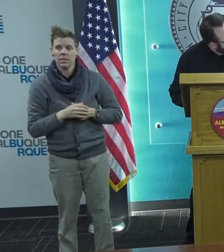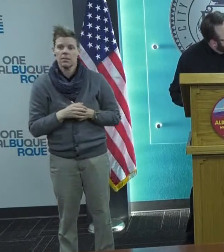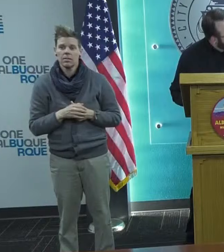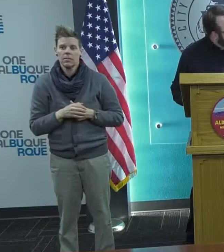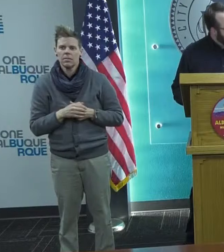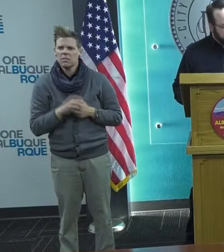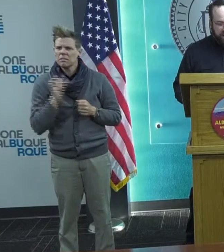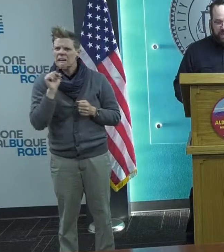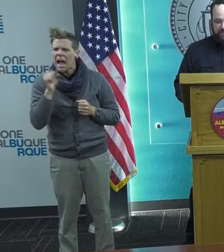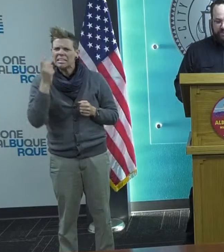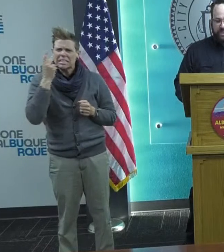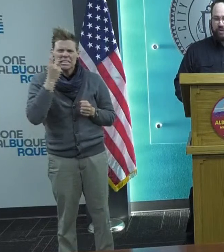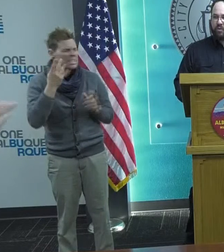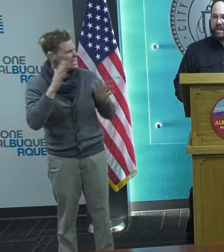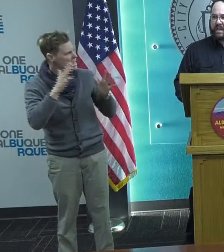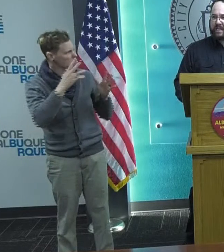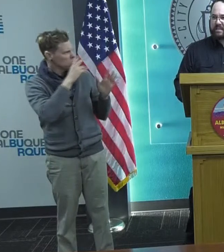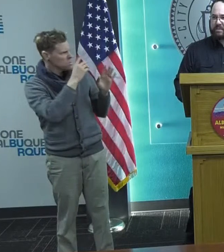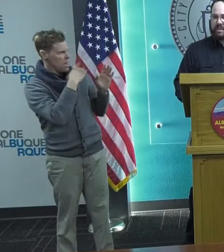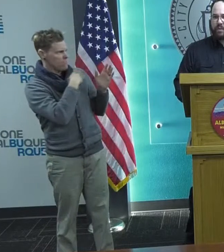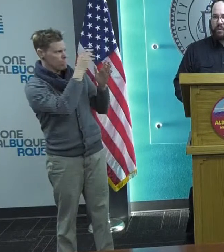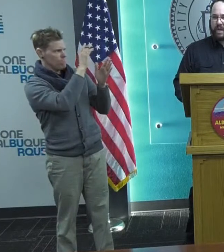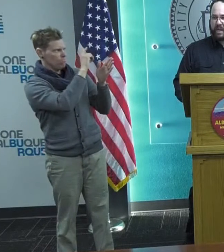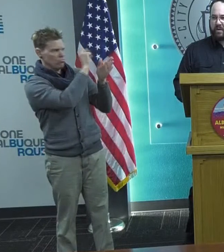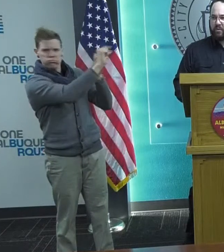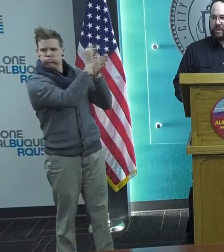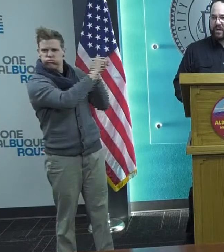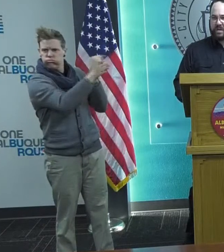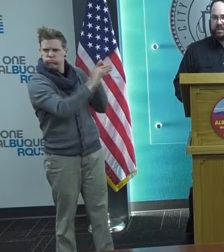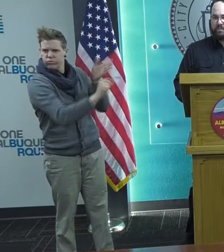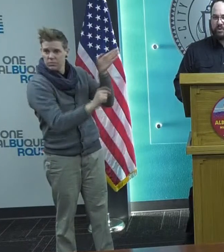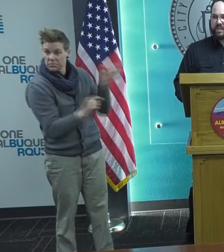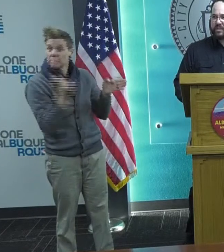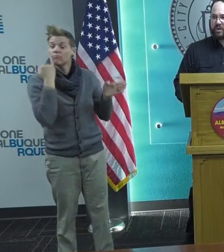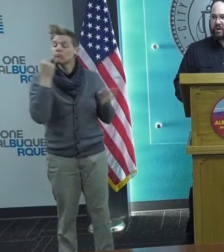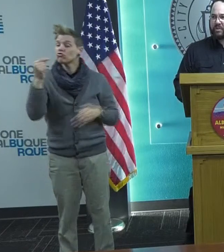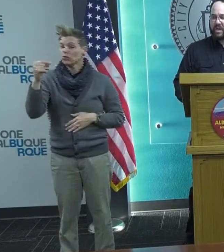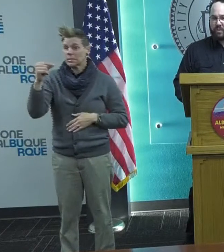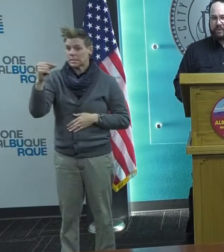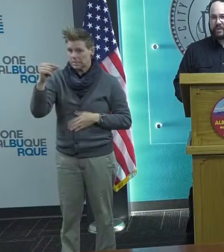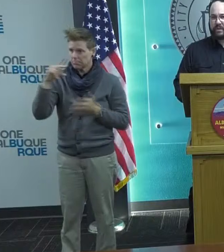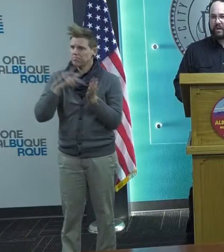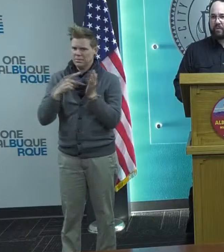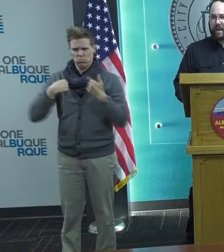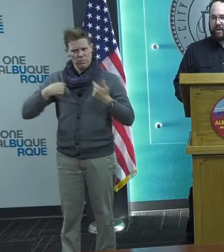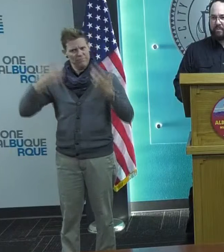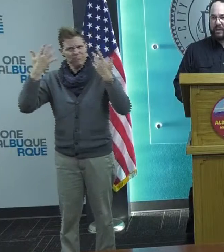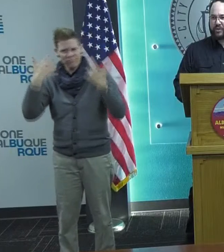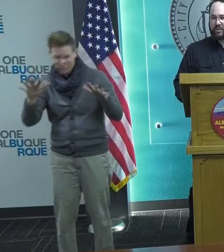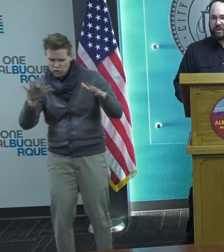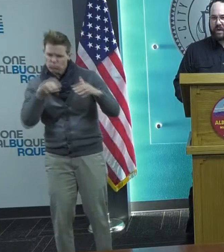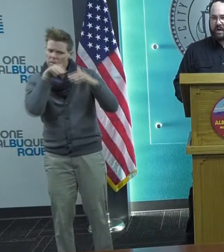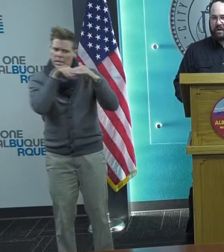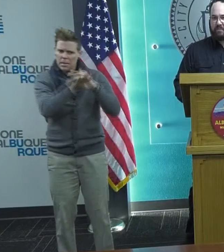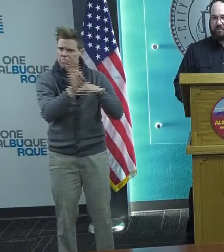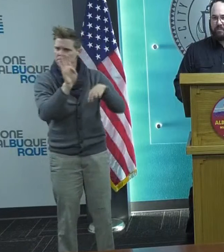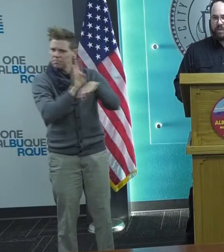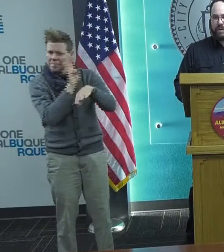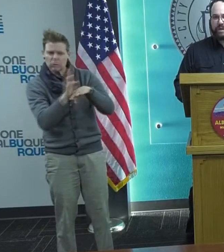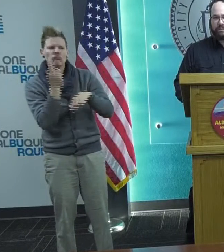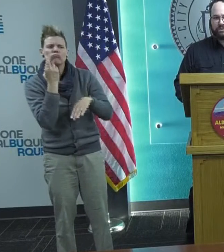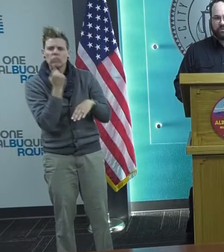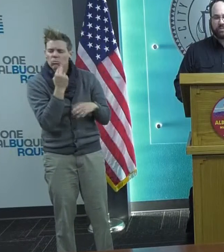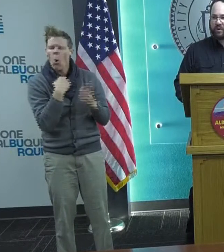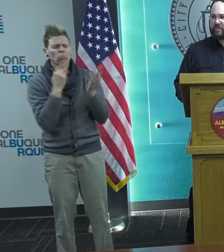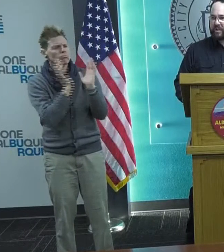can kind of see what this looks like here. If it's in green, that's something that we went in, we talked to the person in charge, we took a look around, made sure